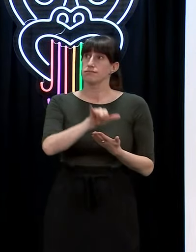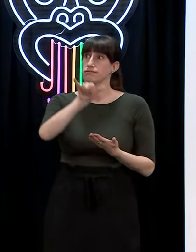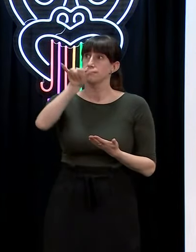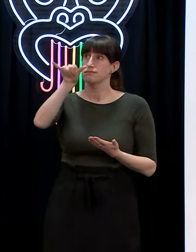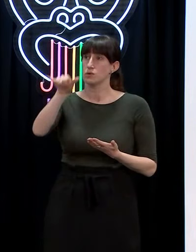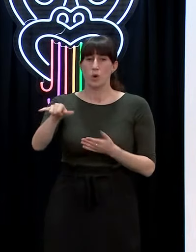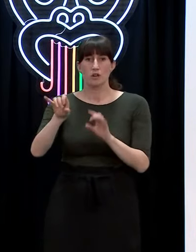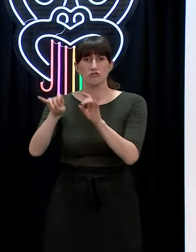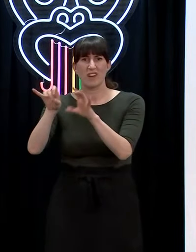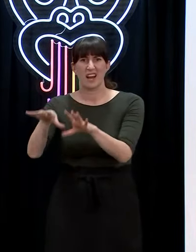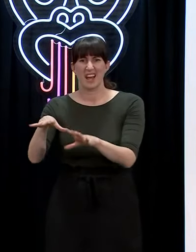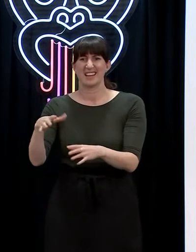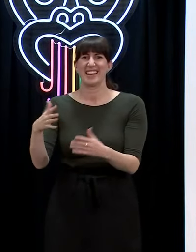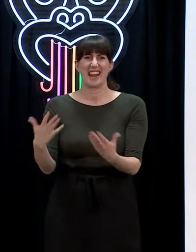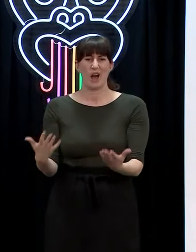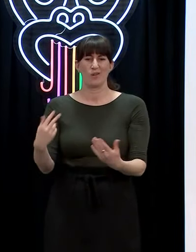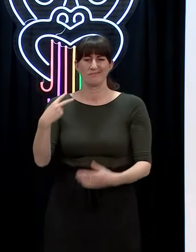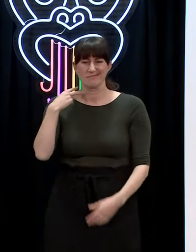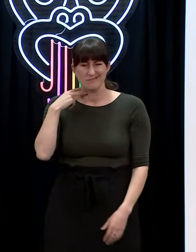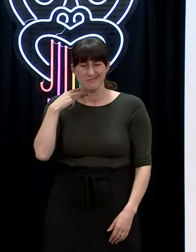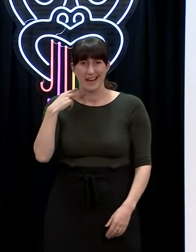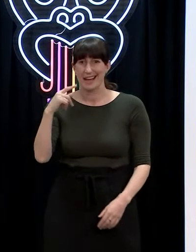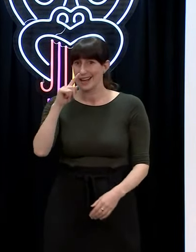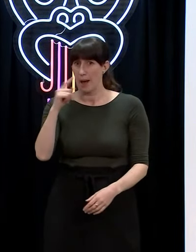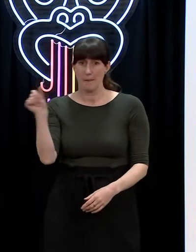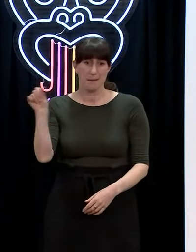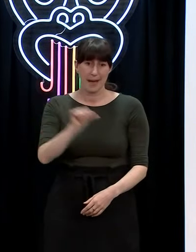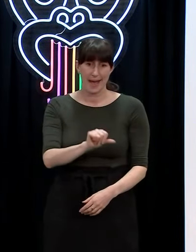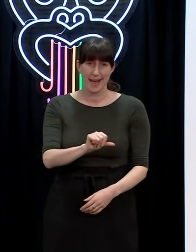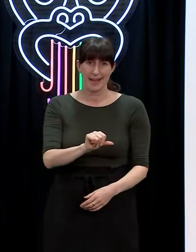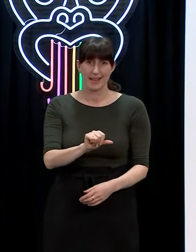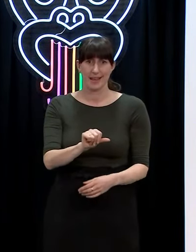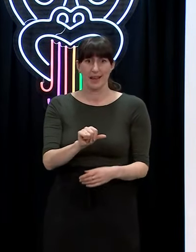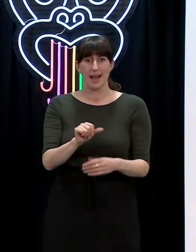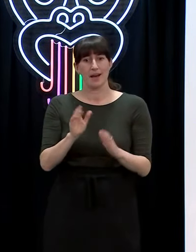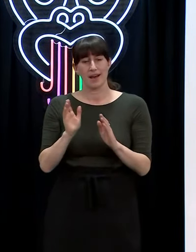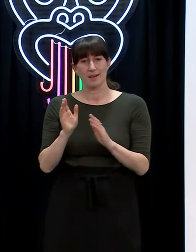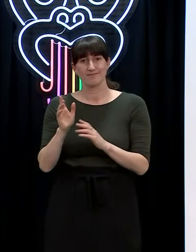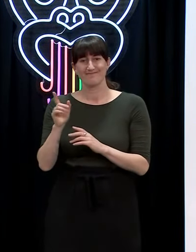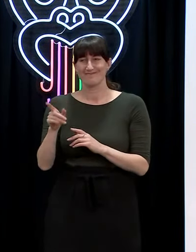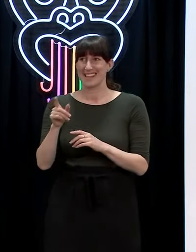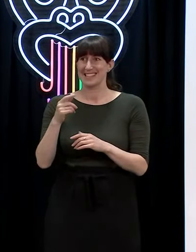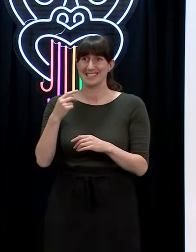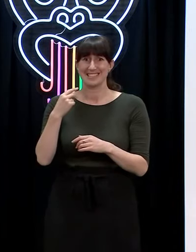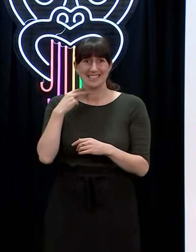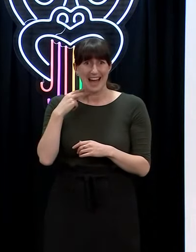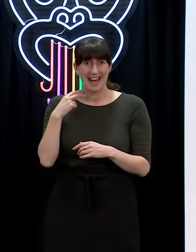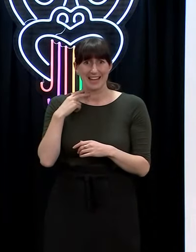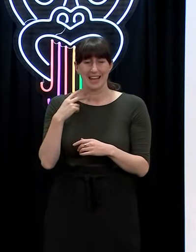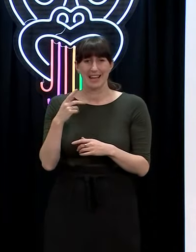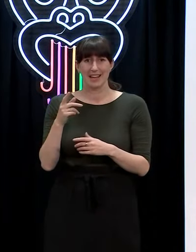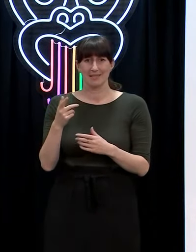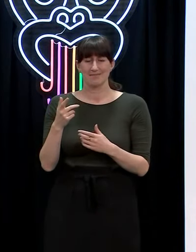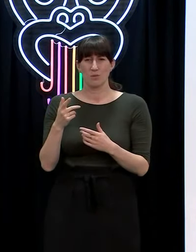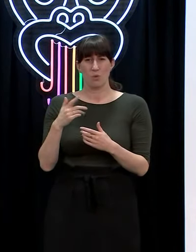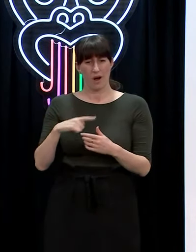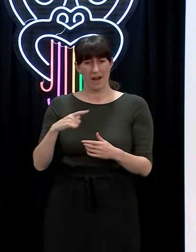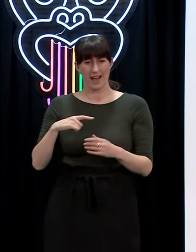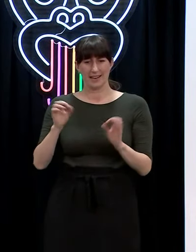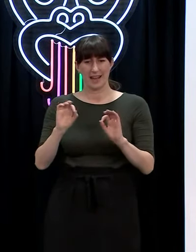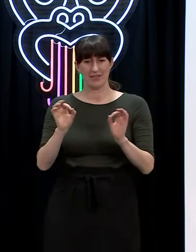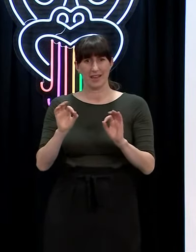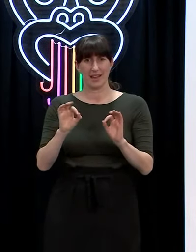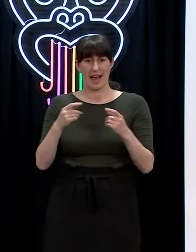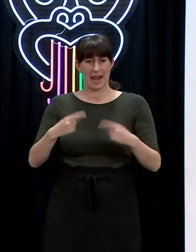they can't be included in Monday's release alongside everyone else who's stuck in other countries around the world? For the people in New South Wales, we